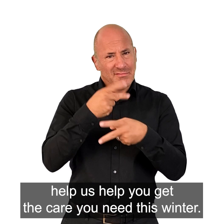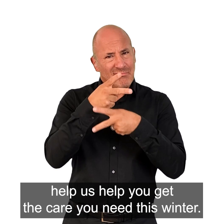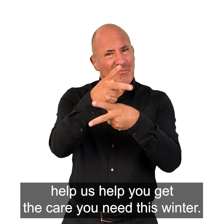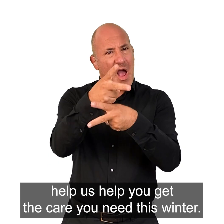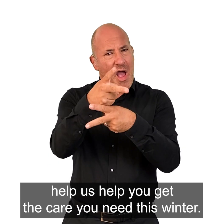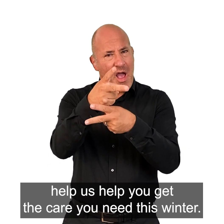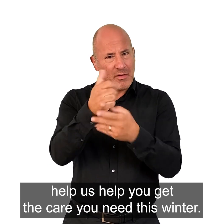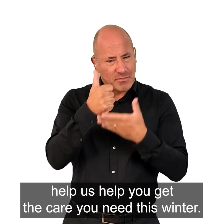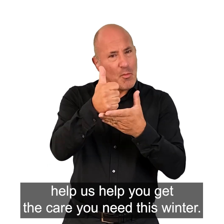need this winter.